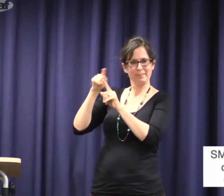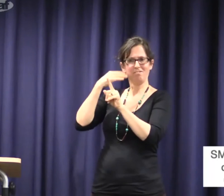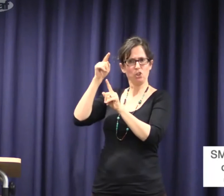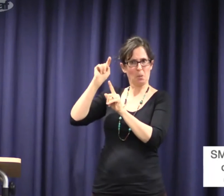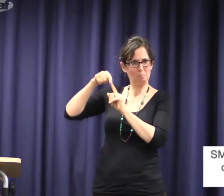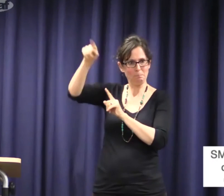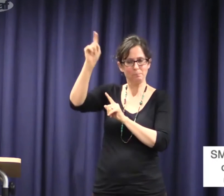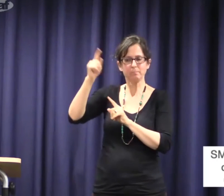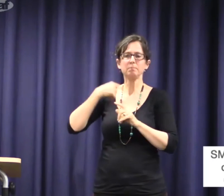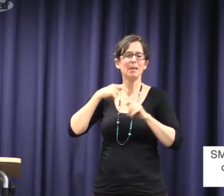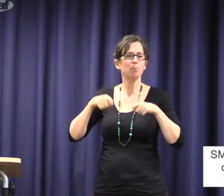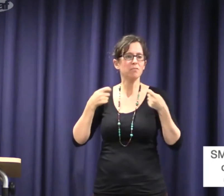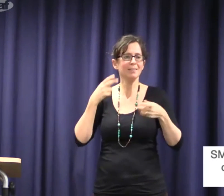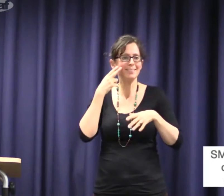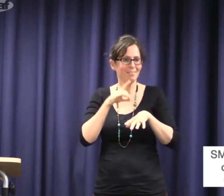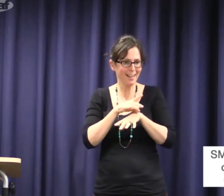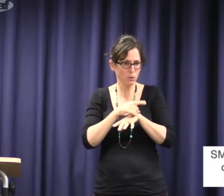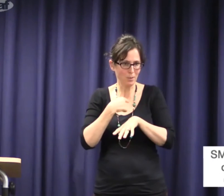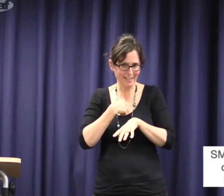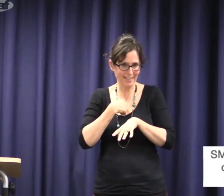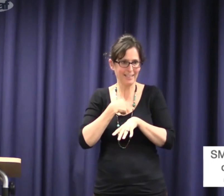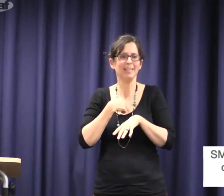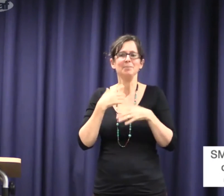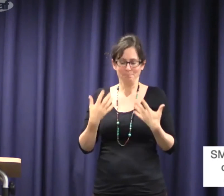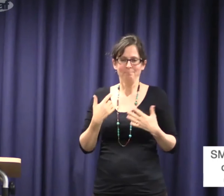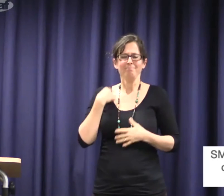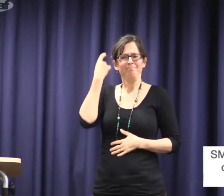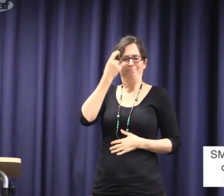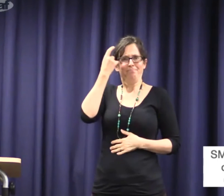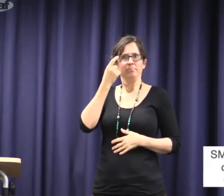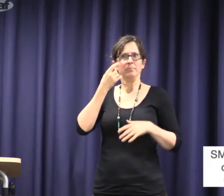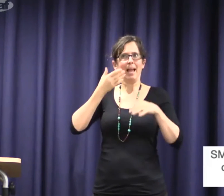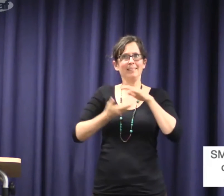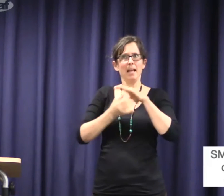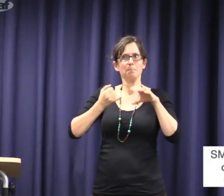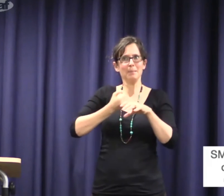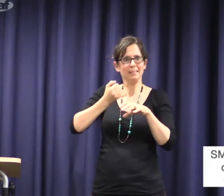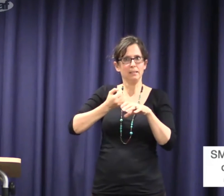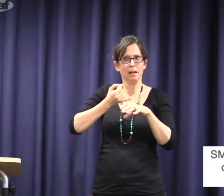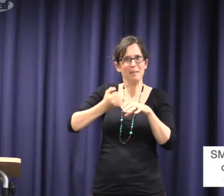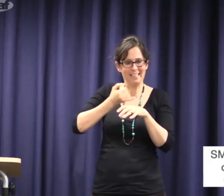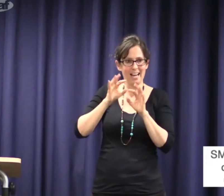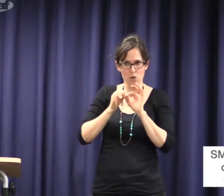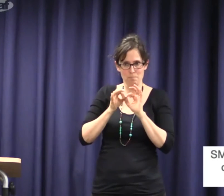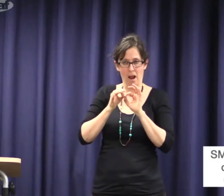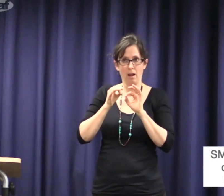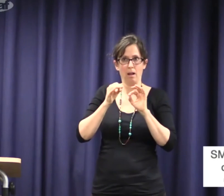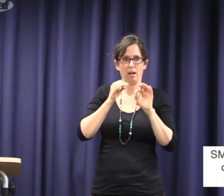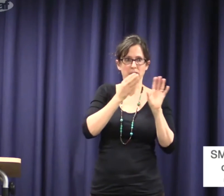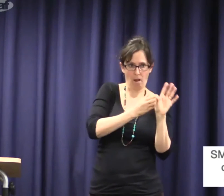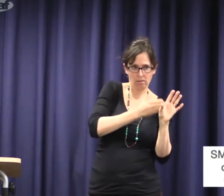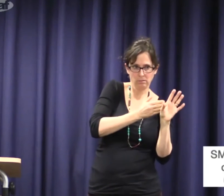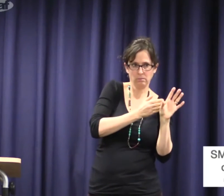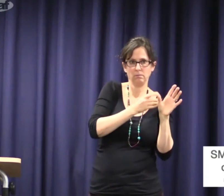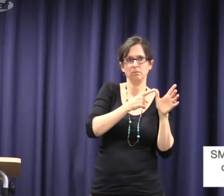I'm a deaf counsellor, and I'm just concerned about NABS's future because I provide counselling services. I guess I'm curious,